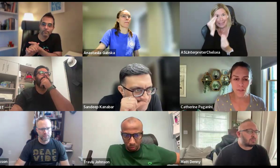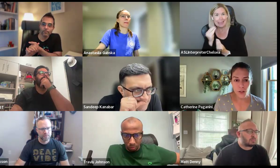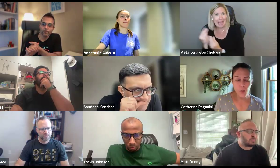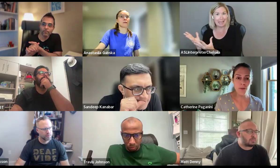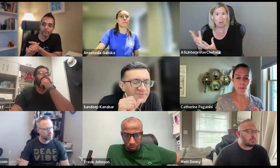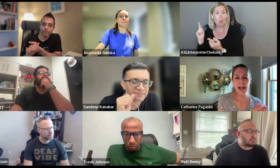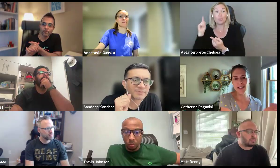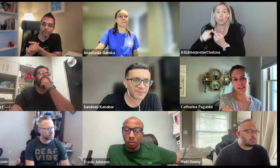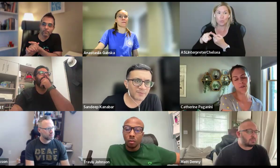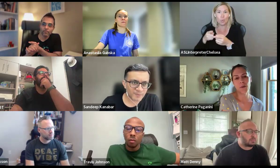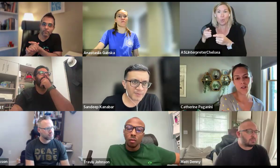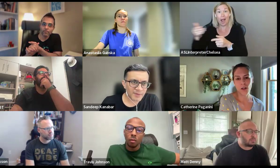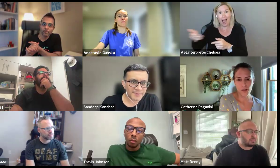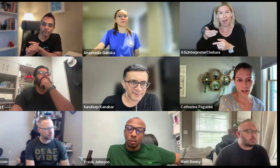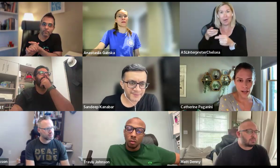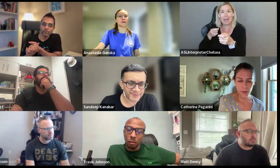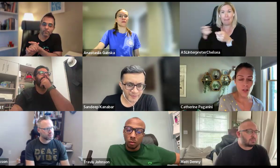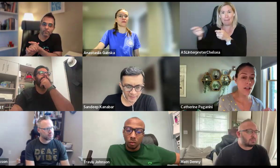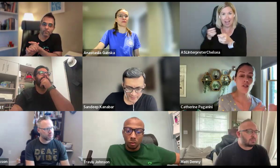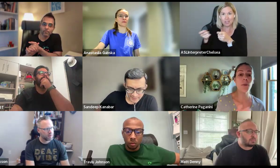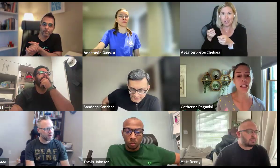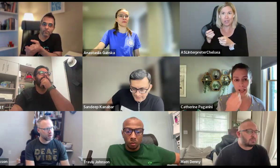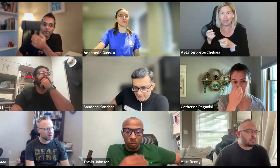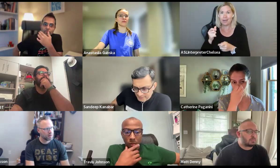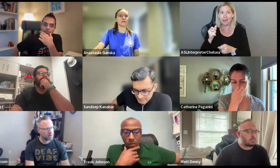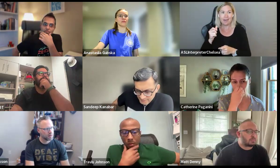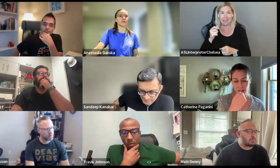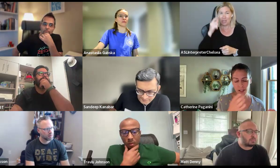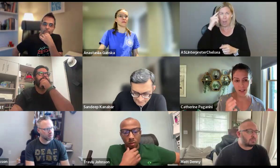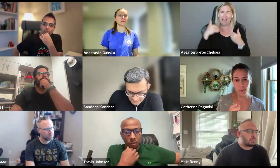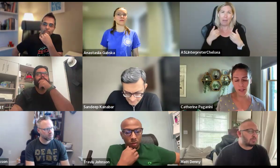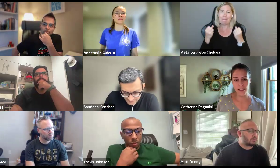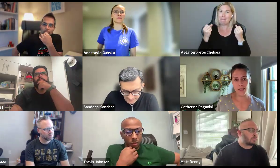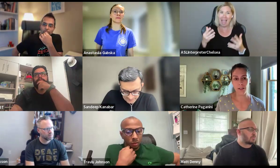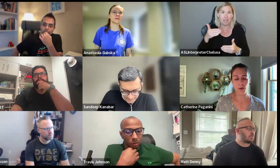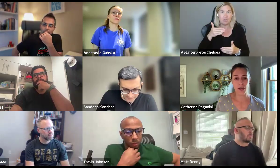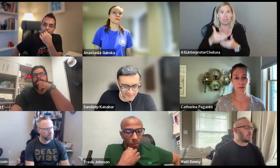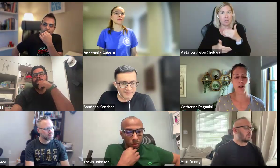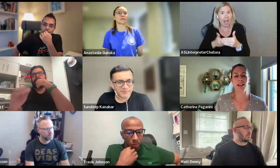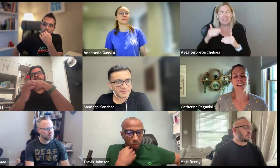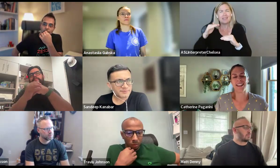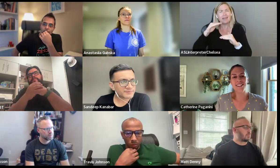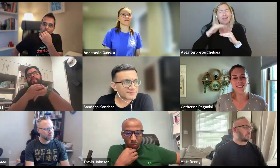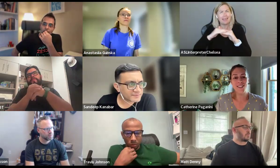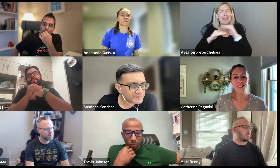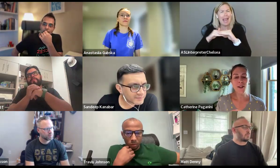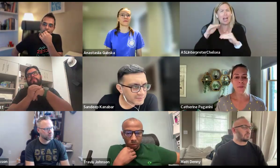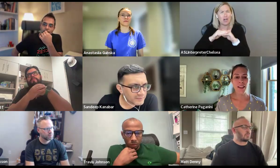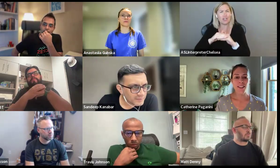enough to pass that information on to the hireman. So there are so many layers, right? It's a little bit like the telephone game, right? Because